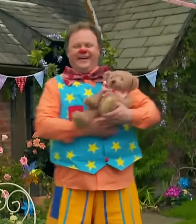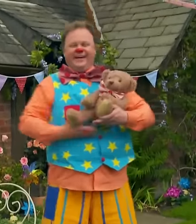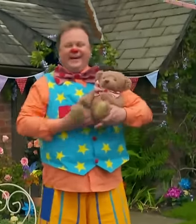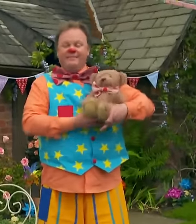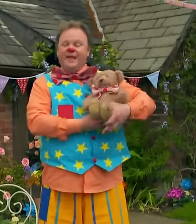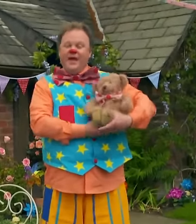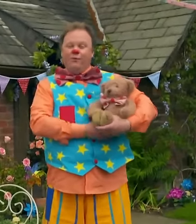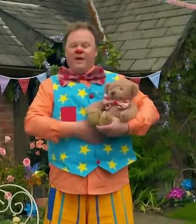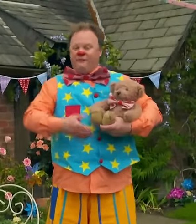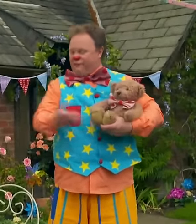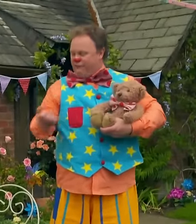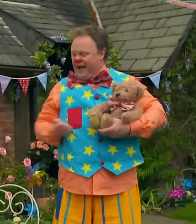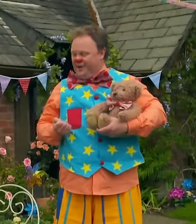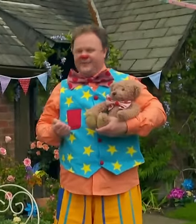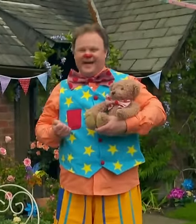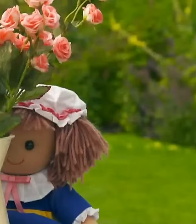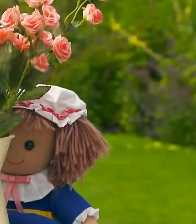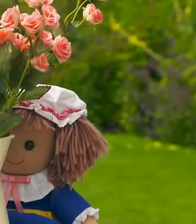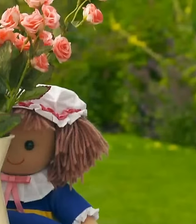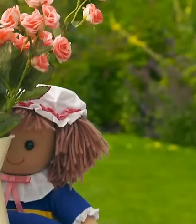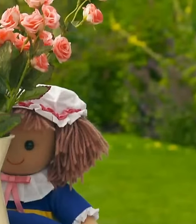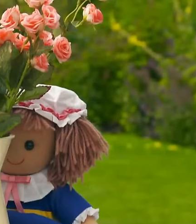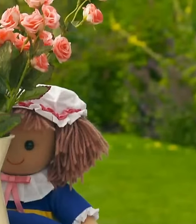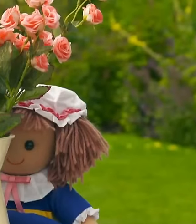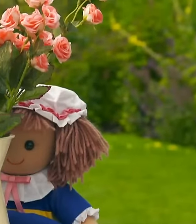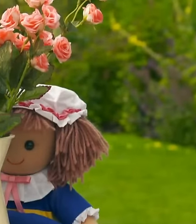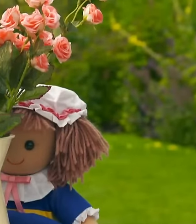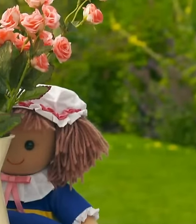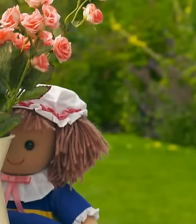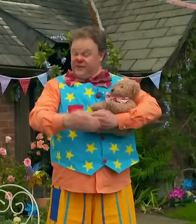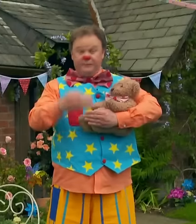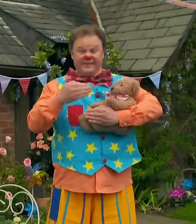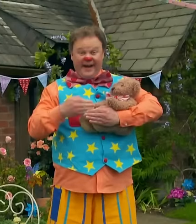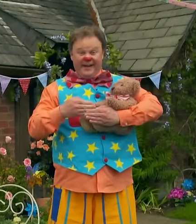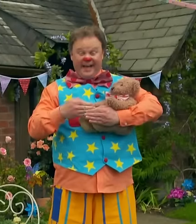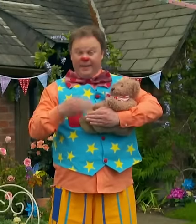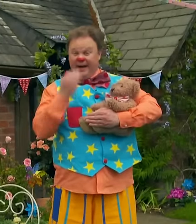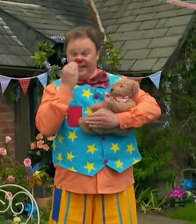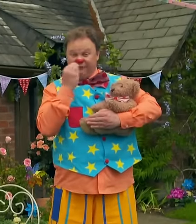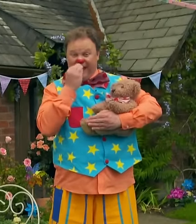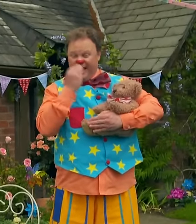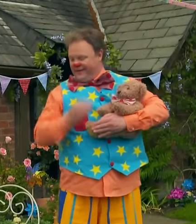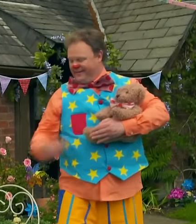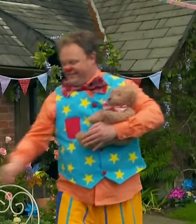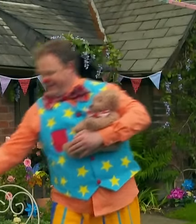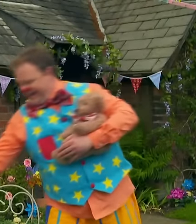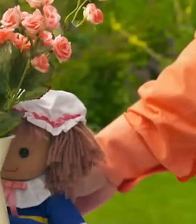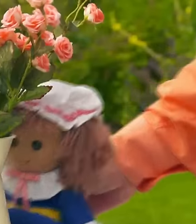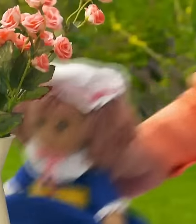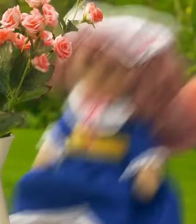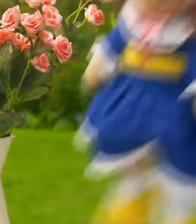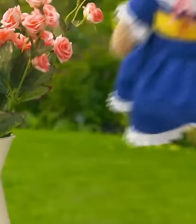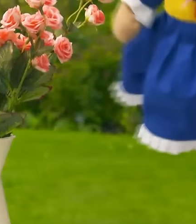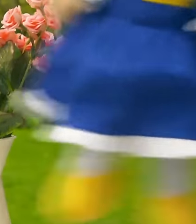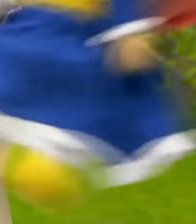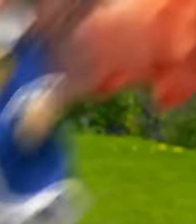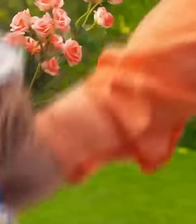look. We found her, Polly Dolly. She was hiding behind the flowers. Here she is. Woohoo!